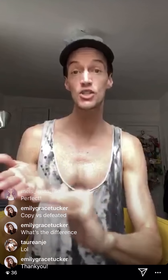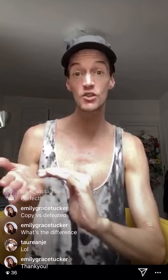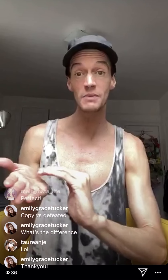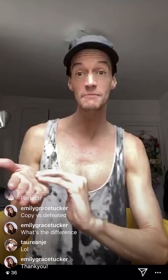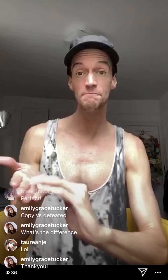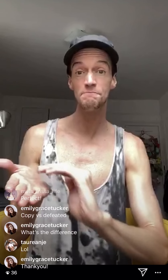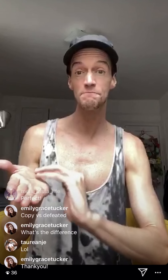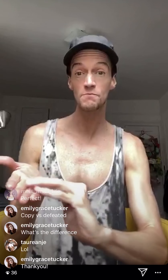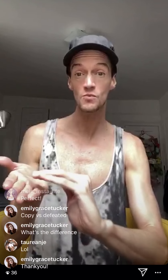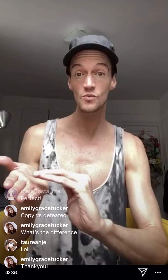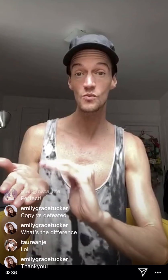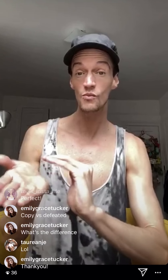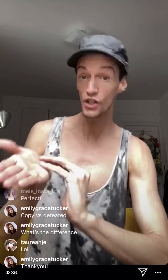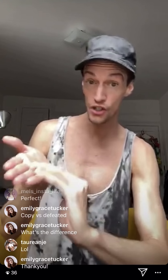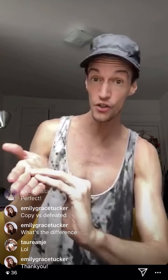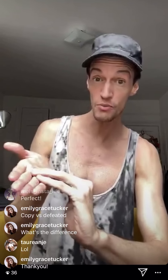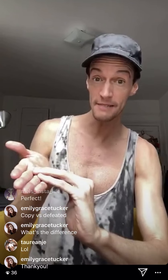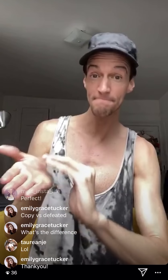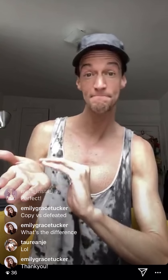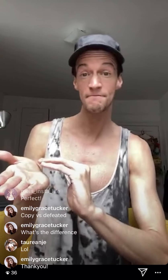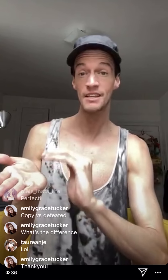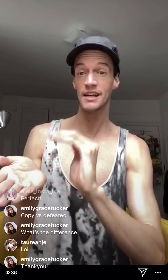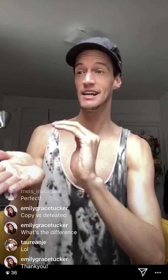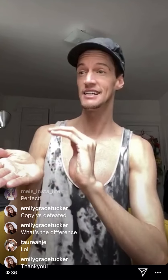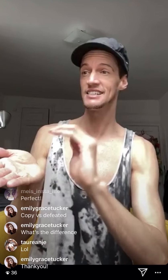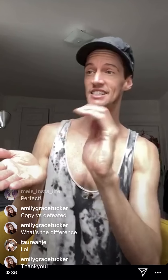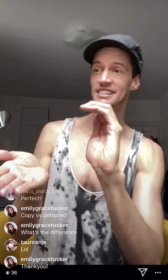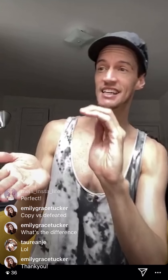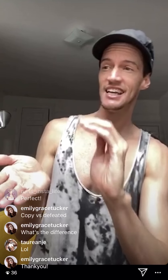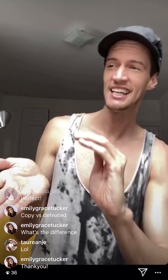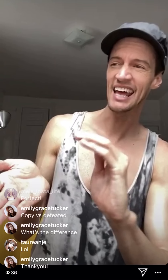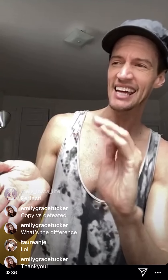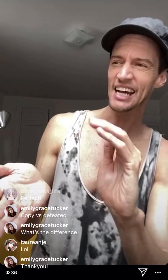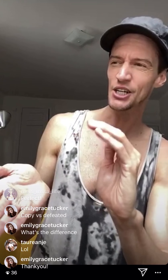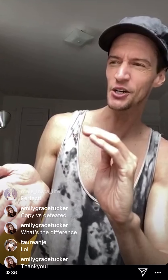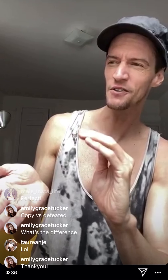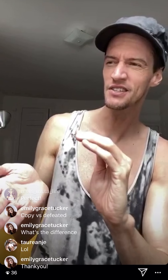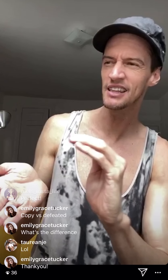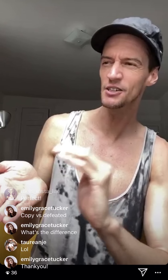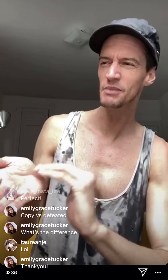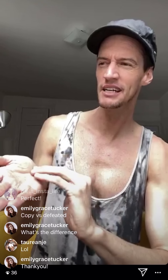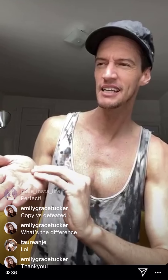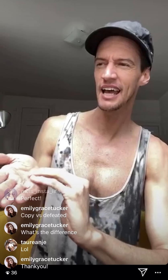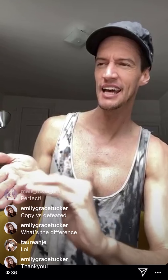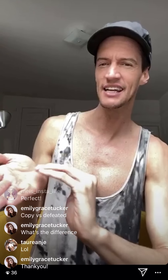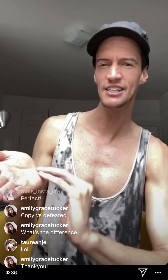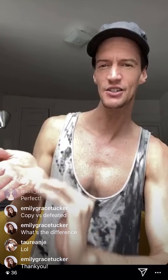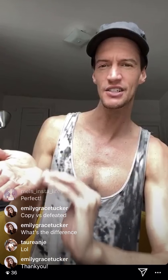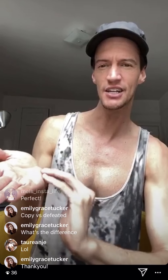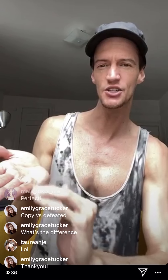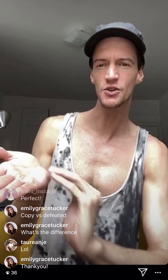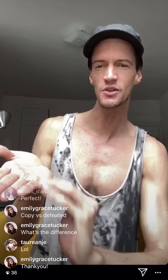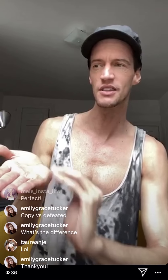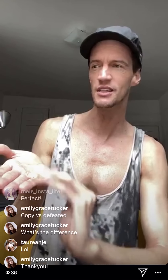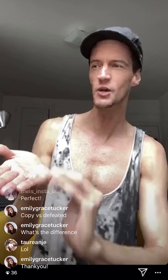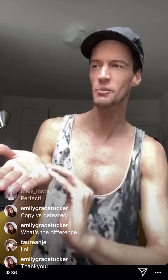me, excuse me. Just the hand kind of curves a little bit and you just kind of stroke the lower part of